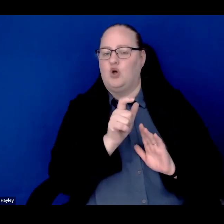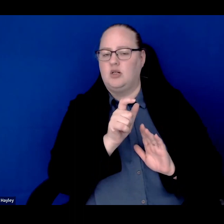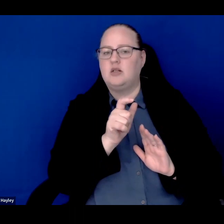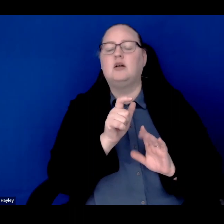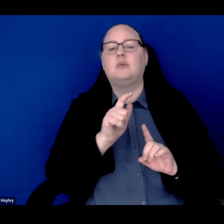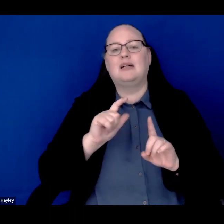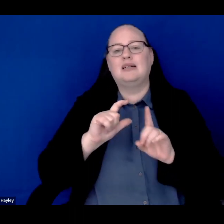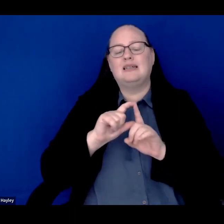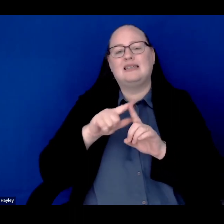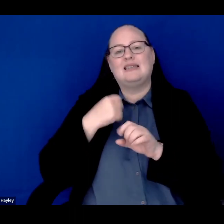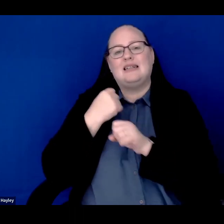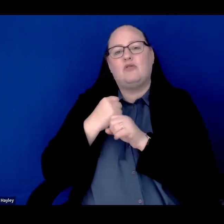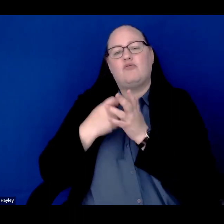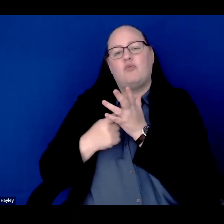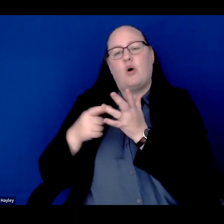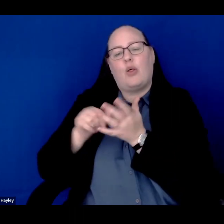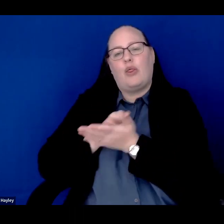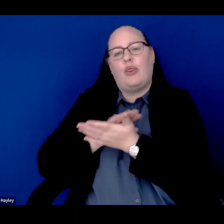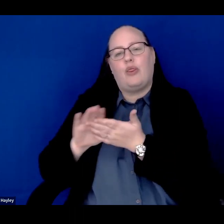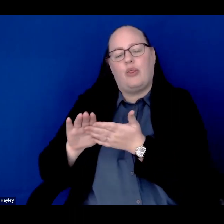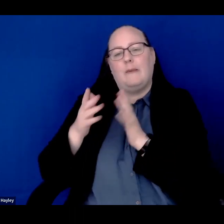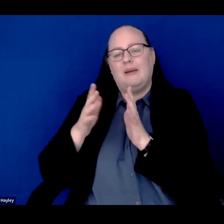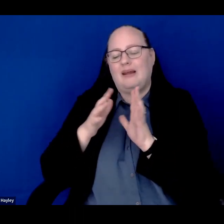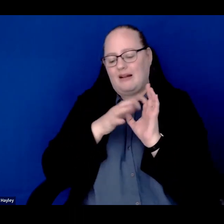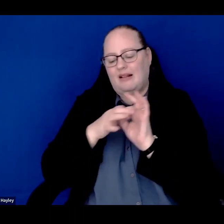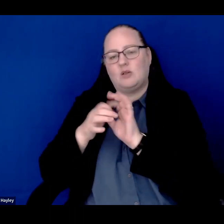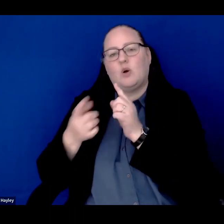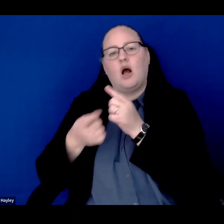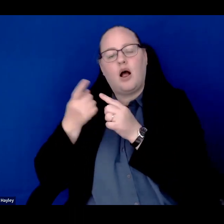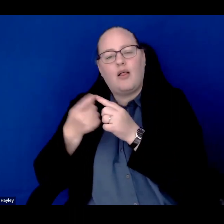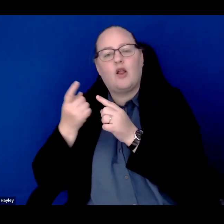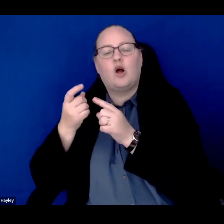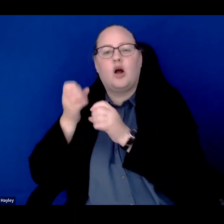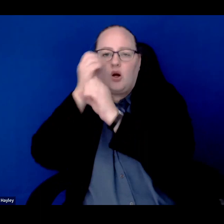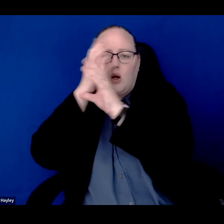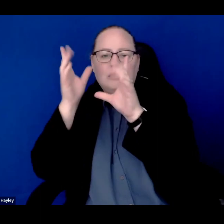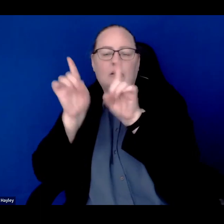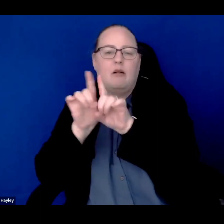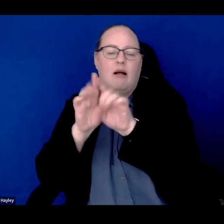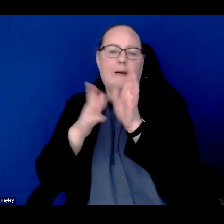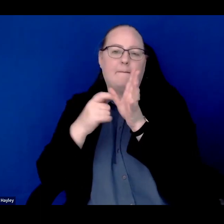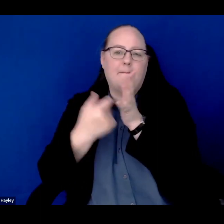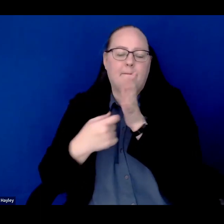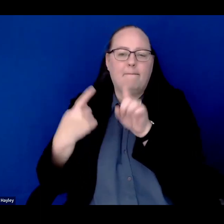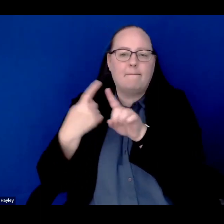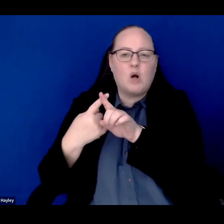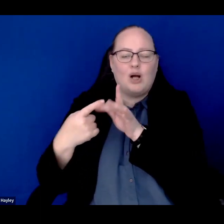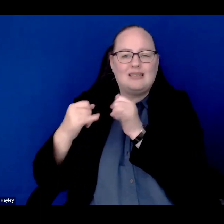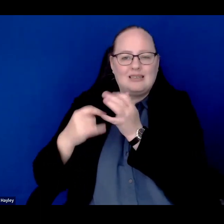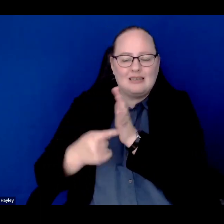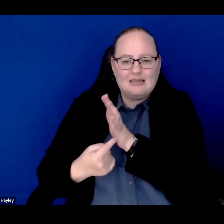concepts around like you know, Marxist critiques of capitalism, a very